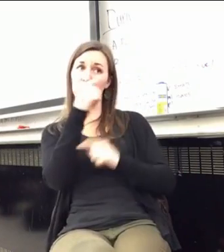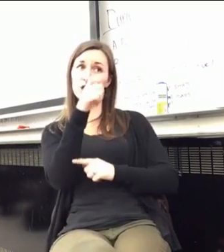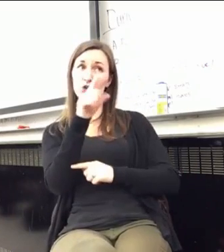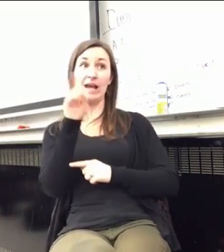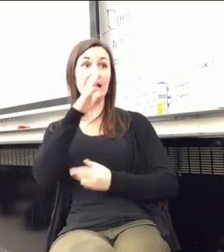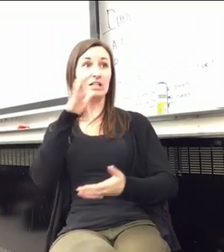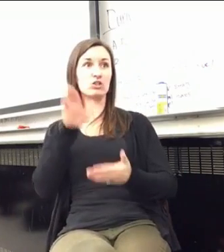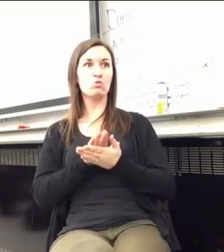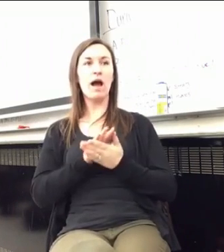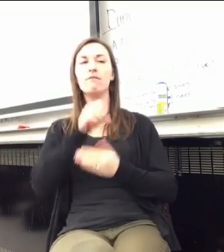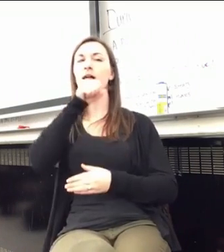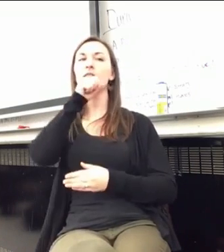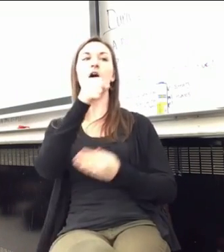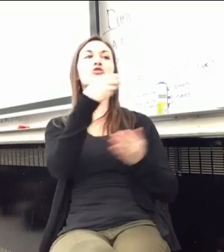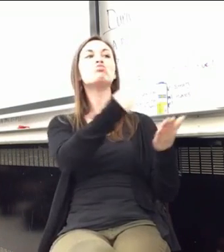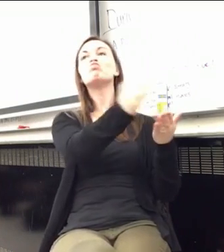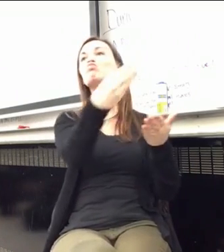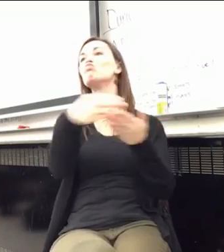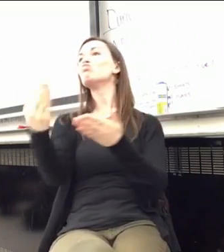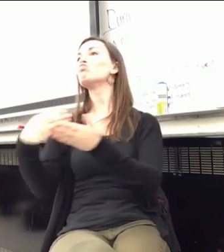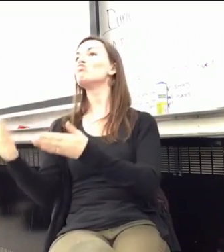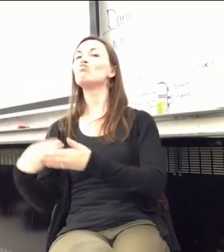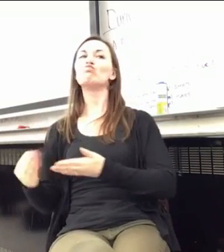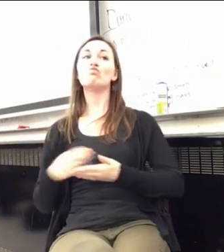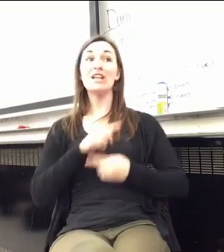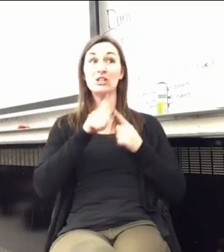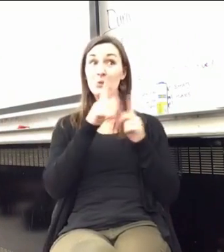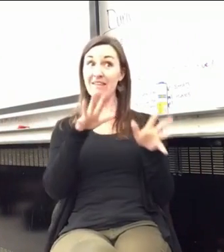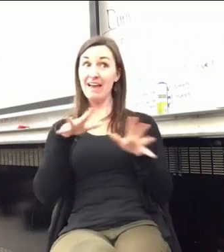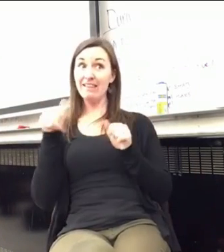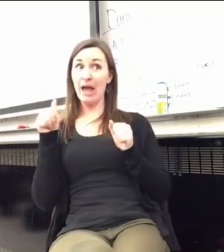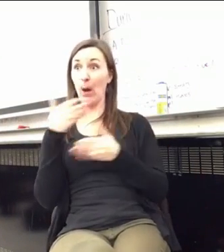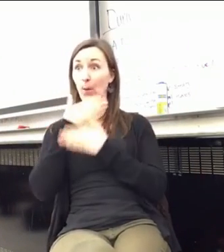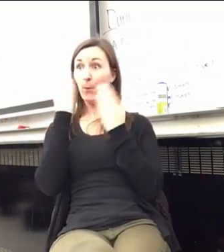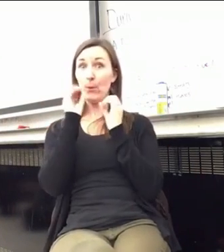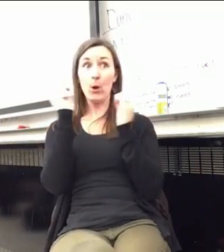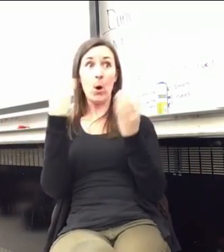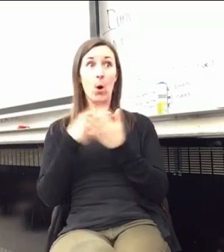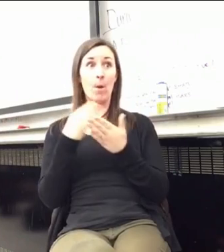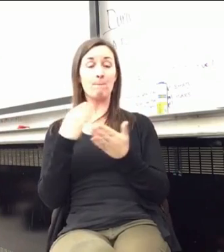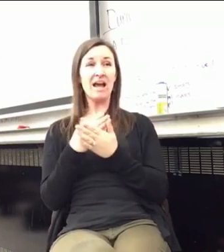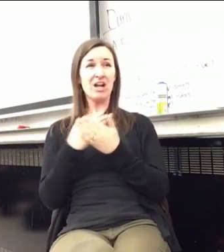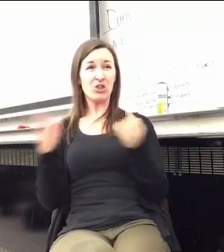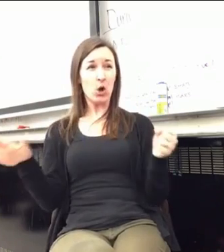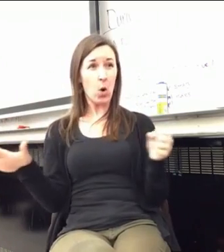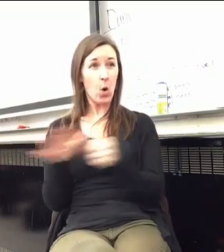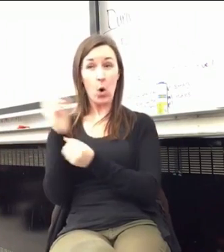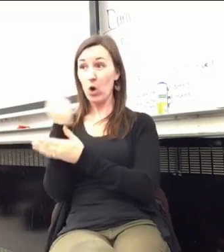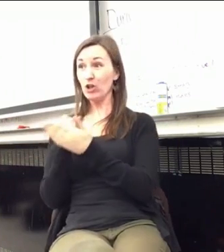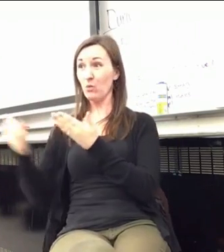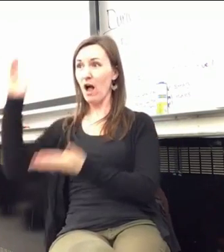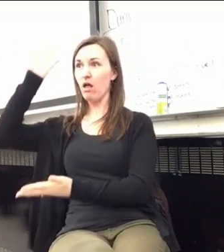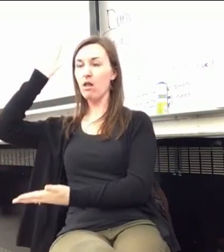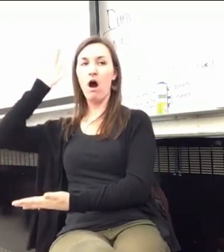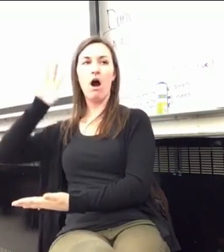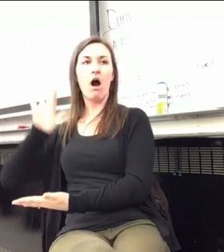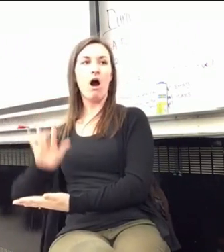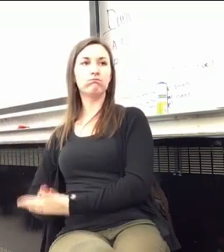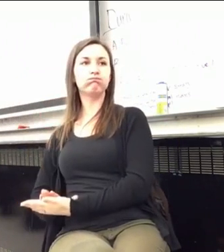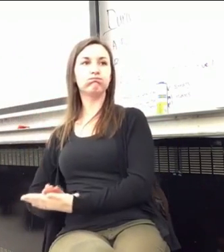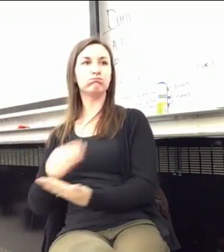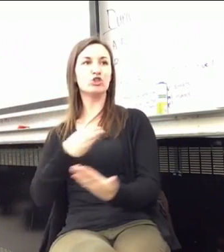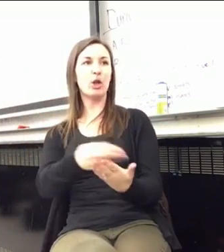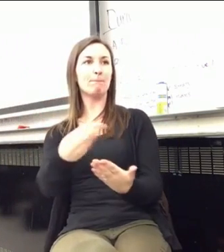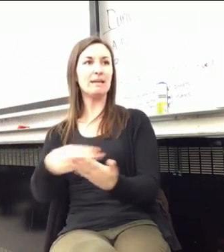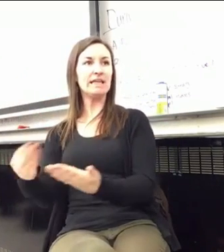she spent a ton of it. And then when he left the presidency and they had no money, she spent their entire wealth going shopping all the time.